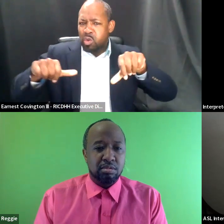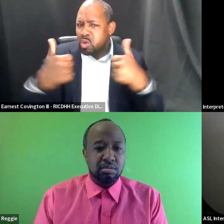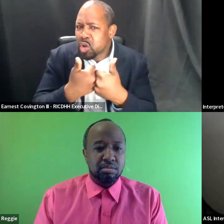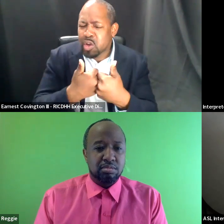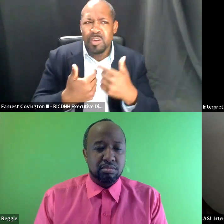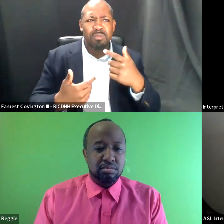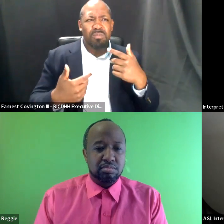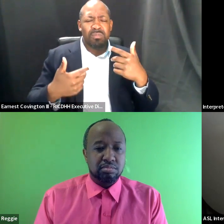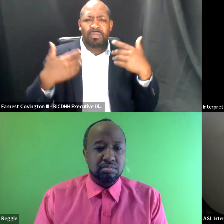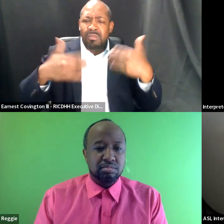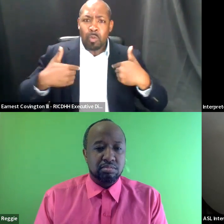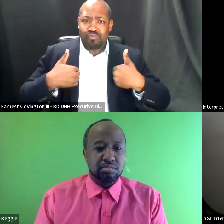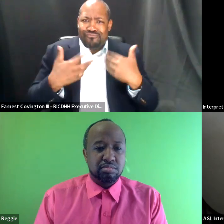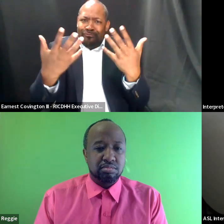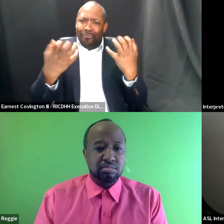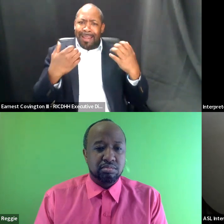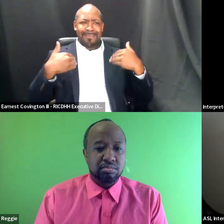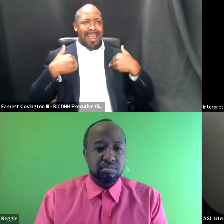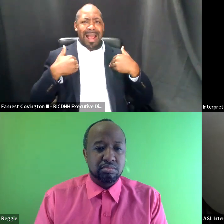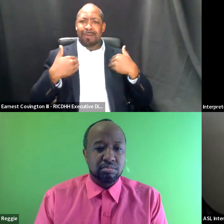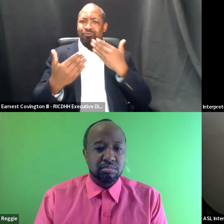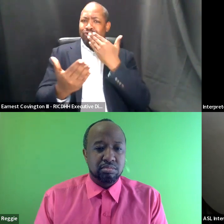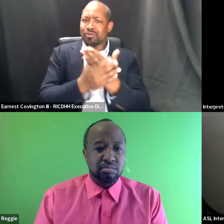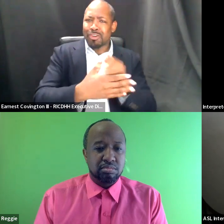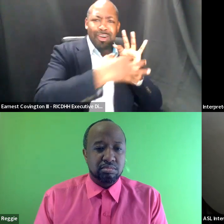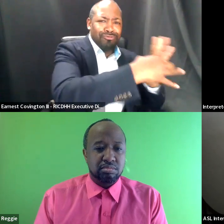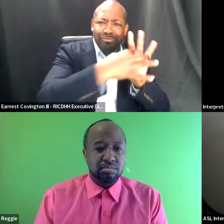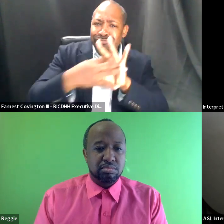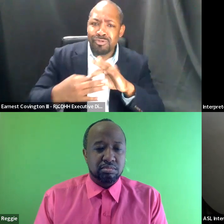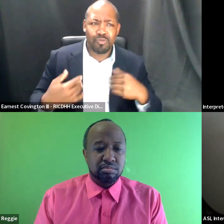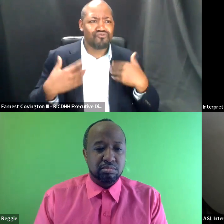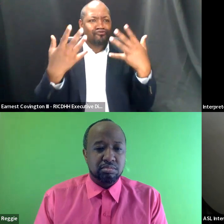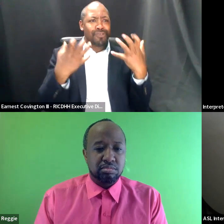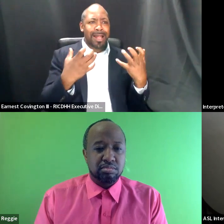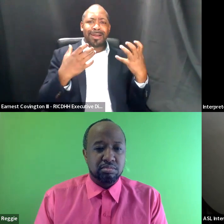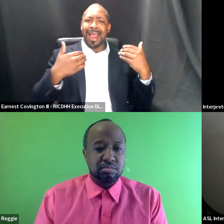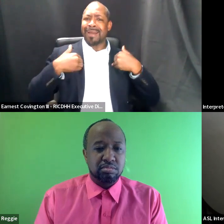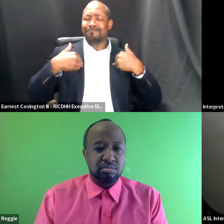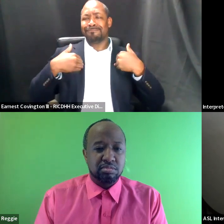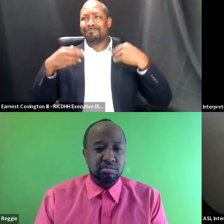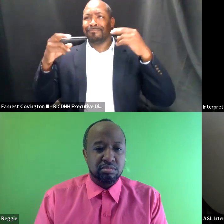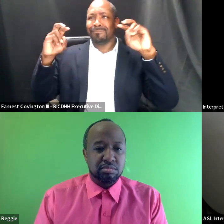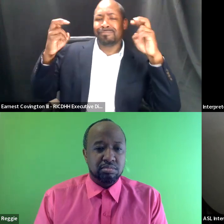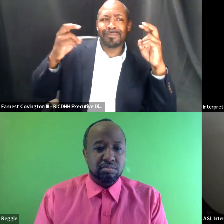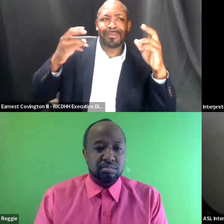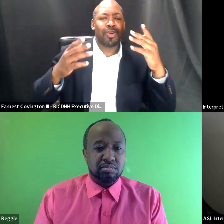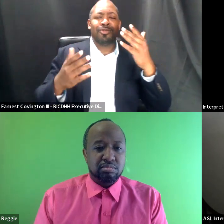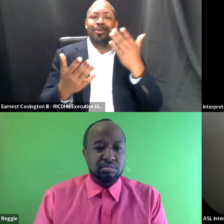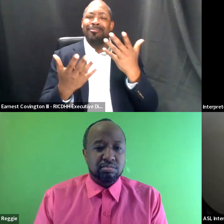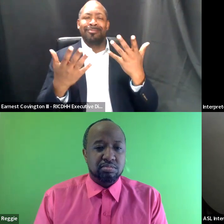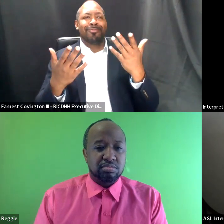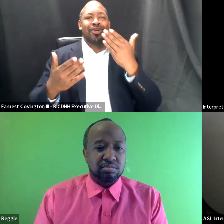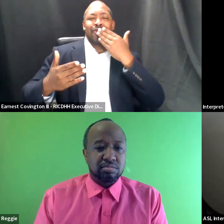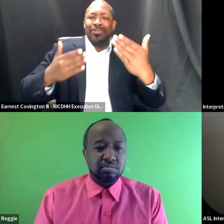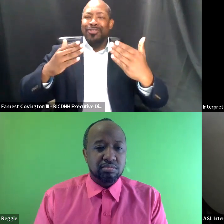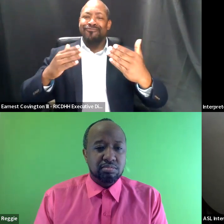well. But there are many challenges that are present. I'm trying to develop a good rapport